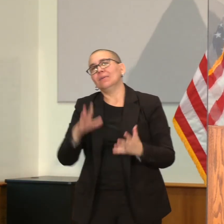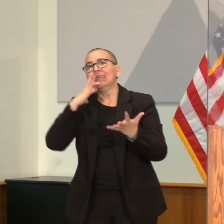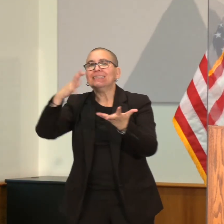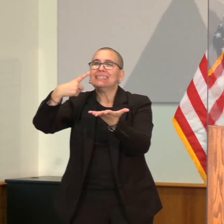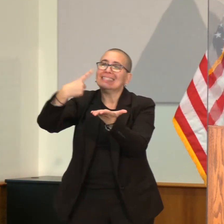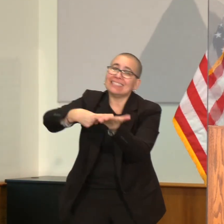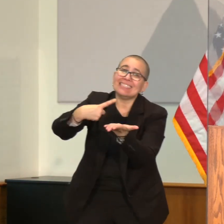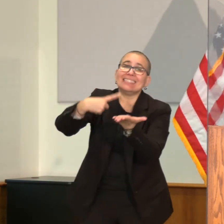at.